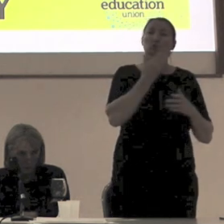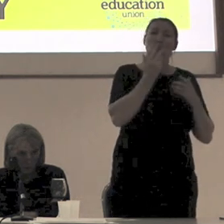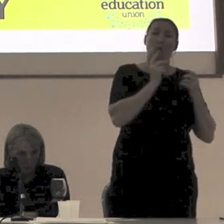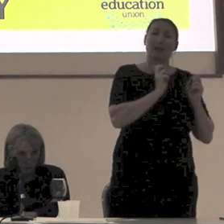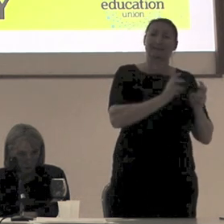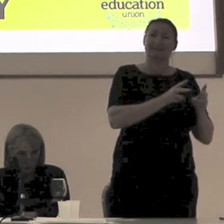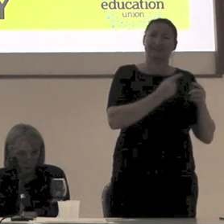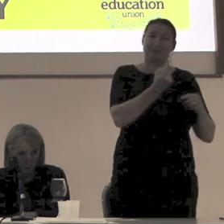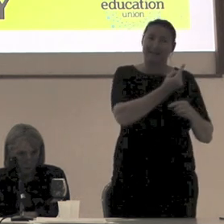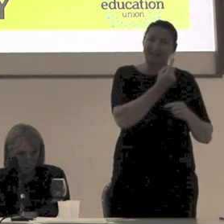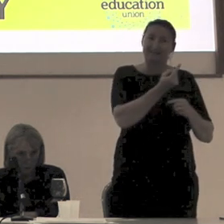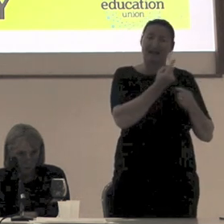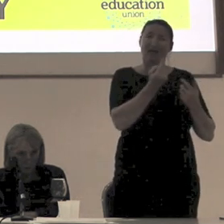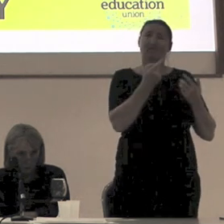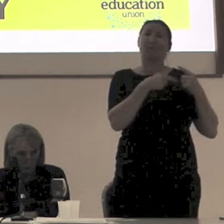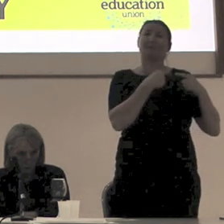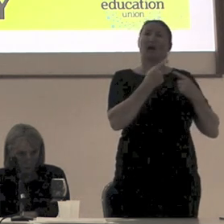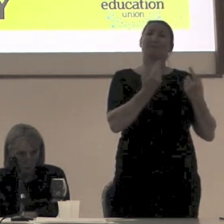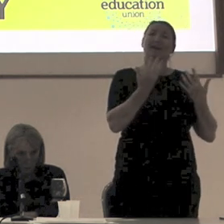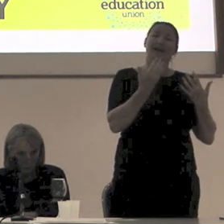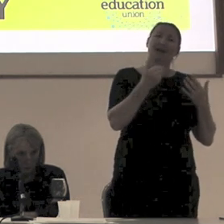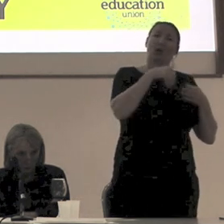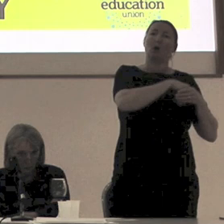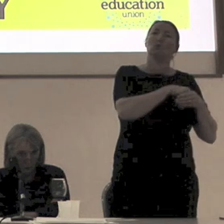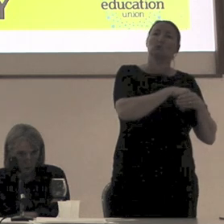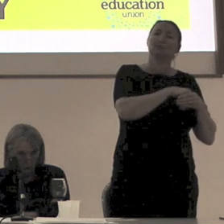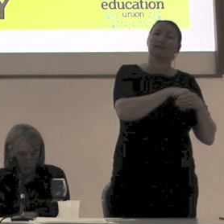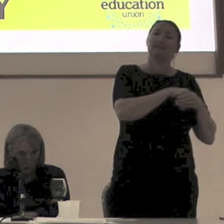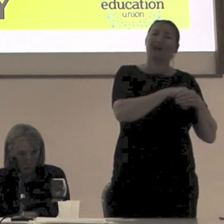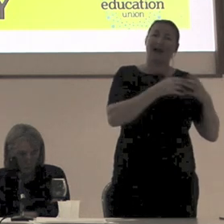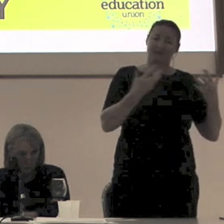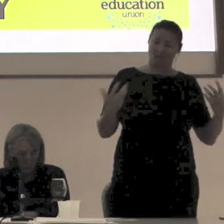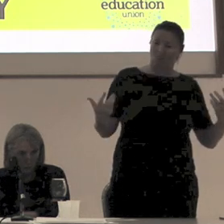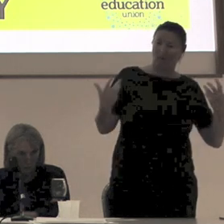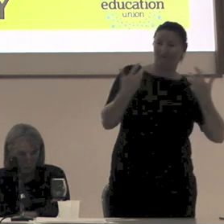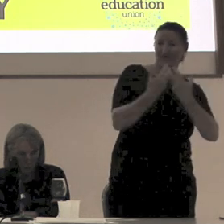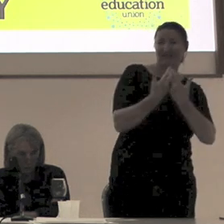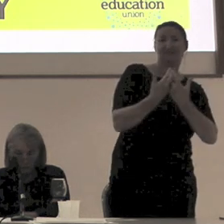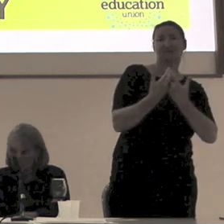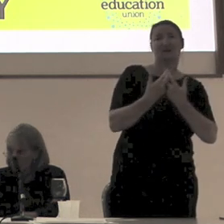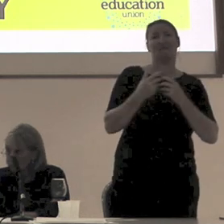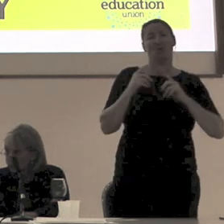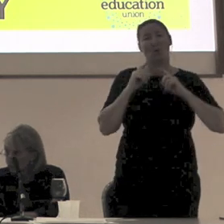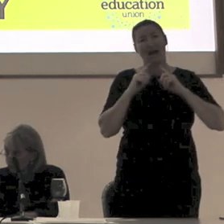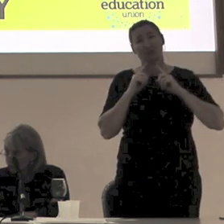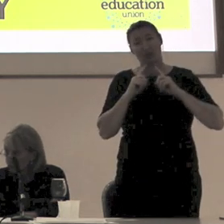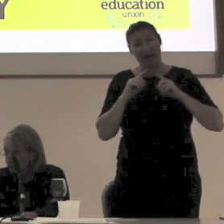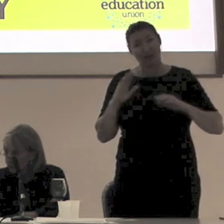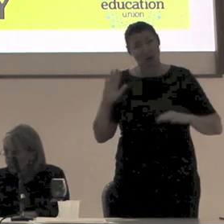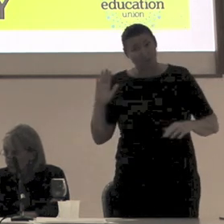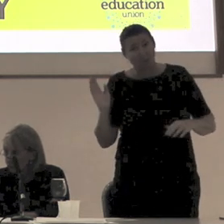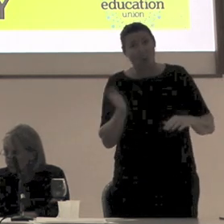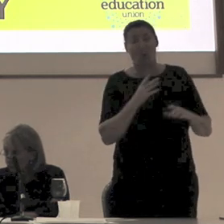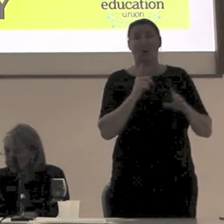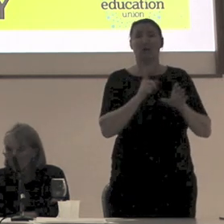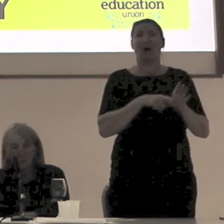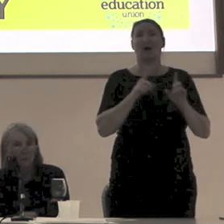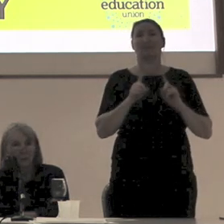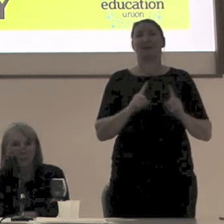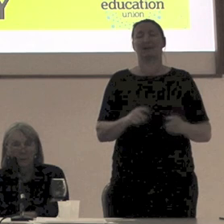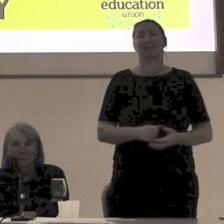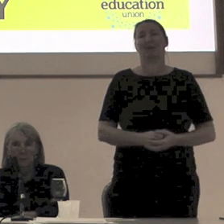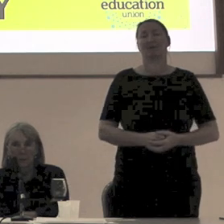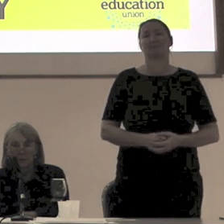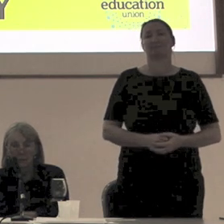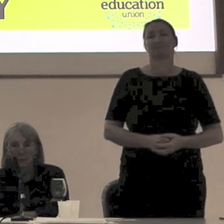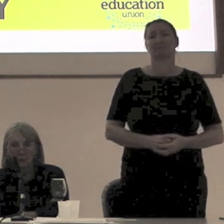is inclusive and fit for the purpose of educating all young people. And this requires a number of things,